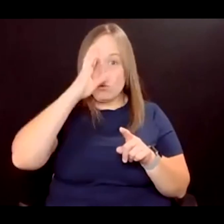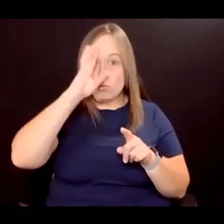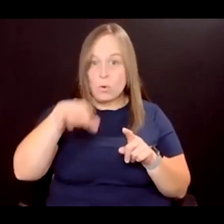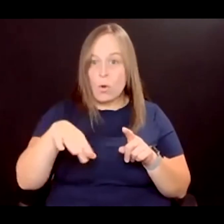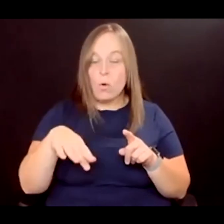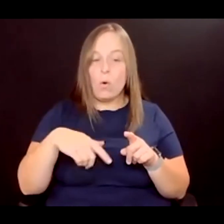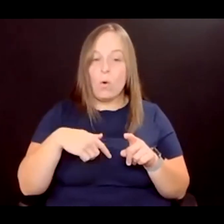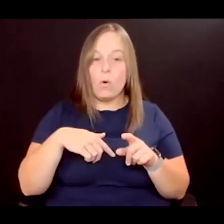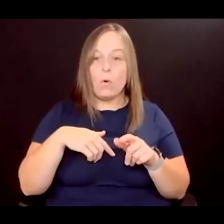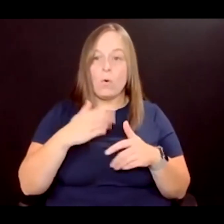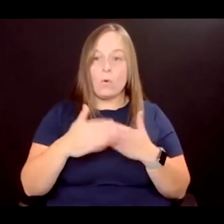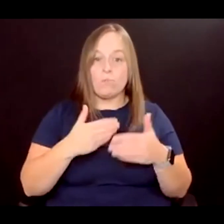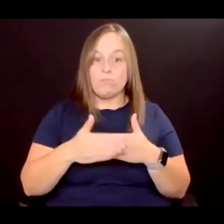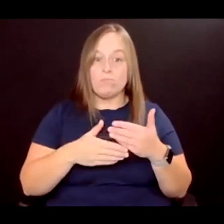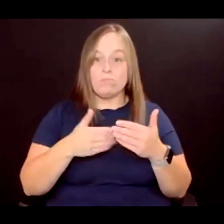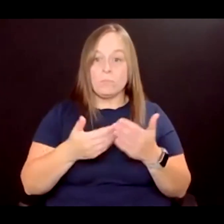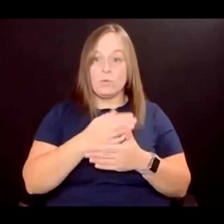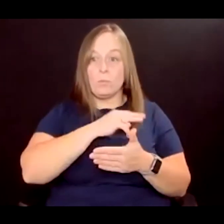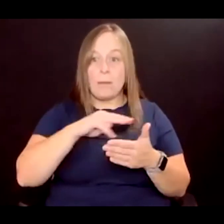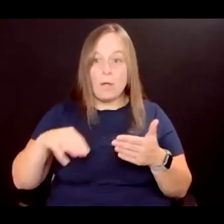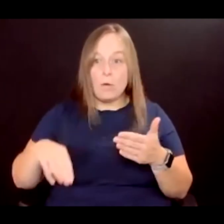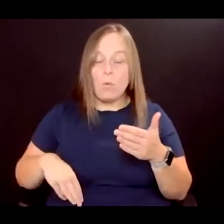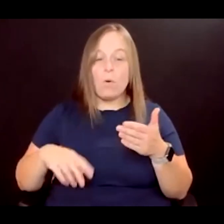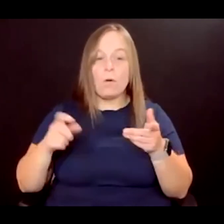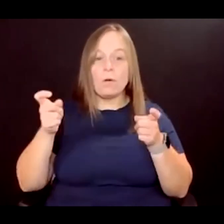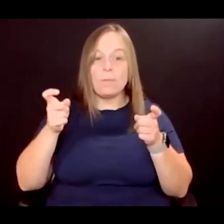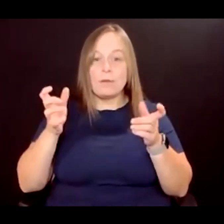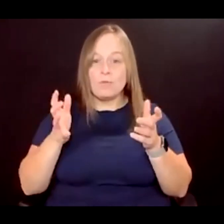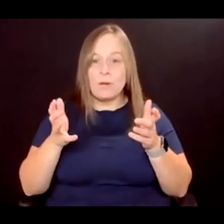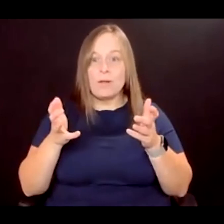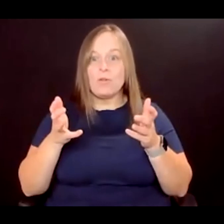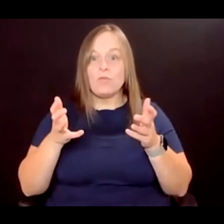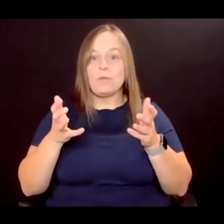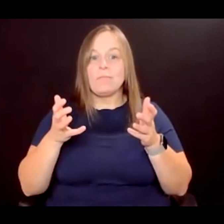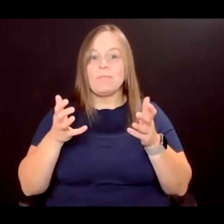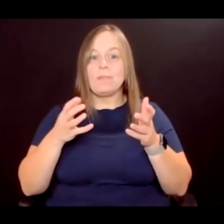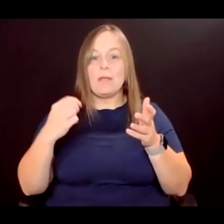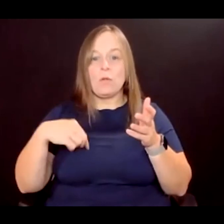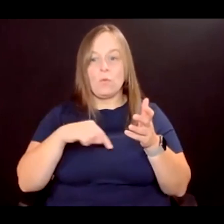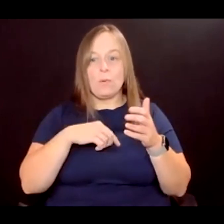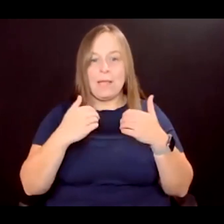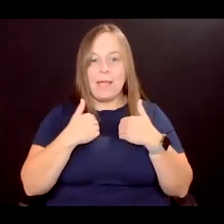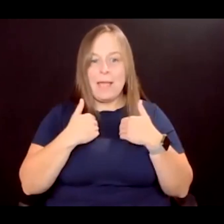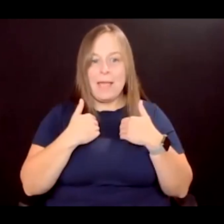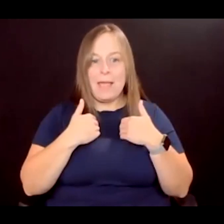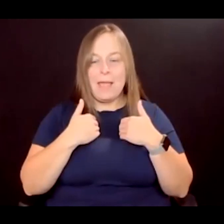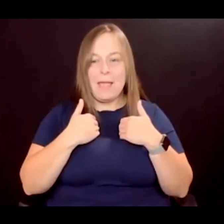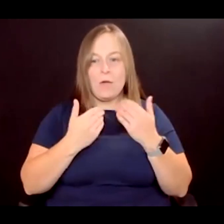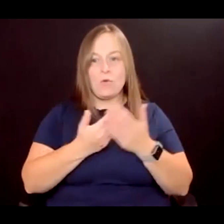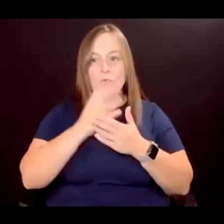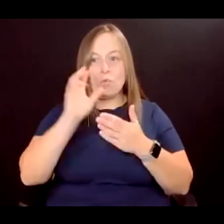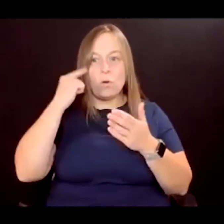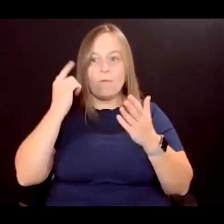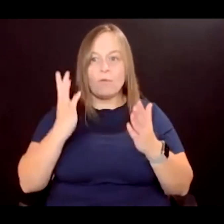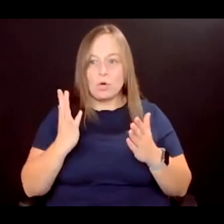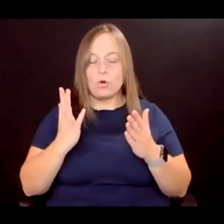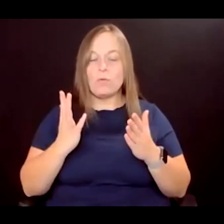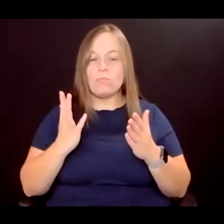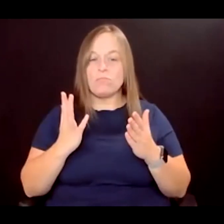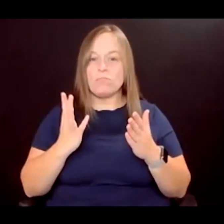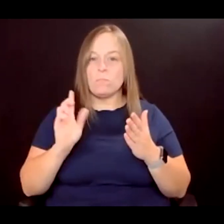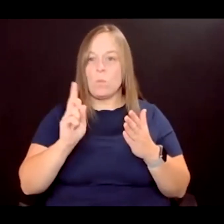church. And there's handicap ramps and everything has to be salted and iced. And we're on the snow removal team at my church. And